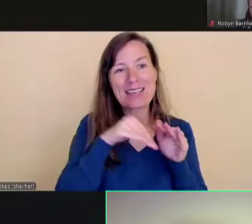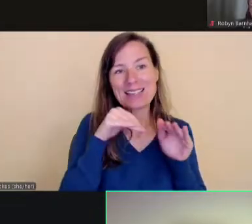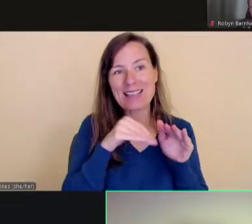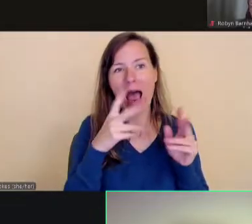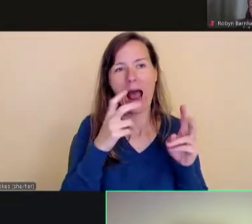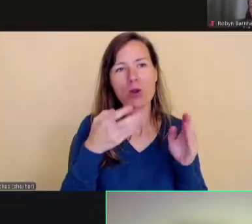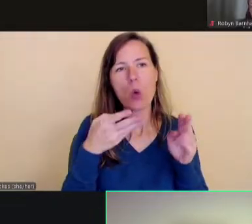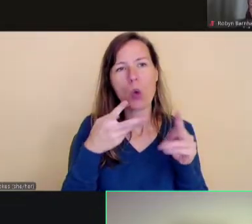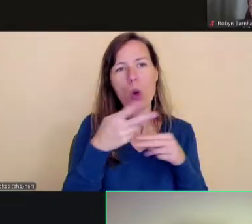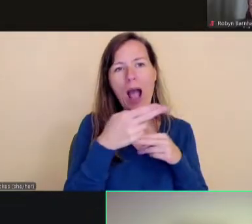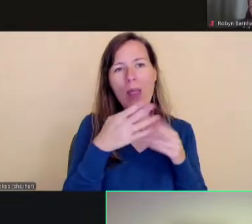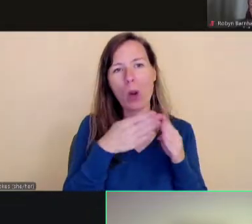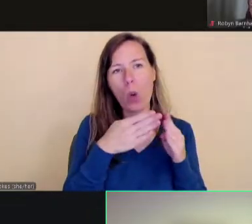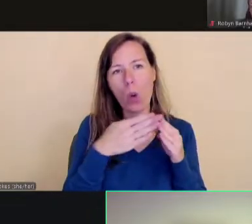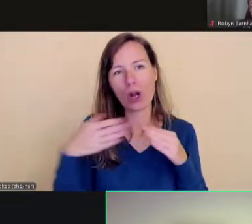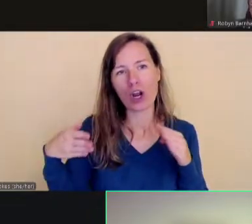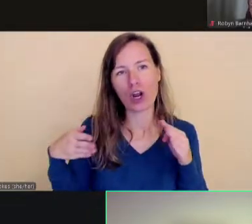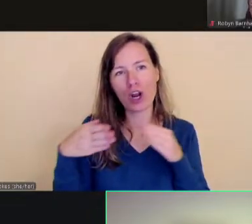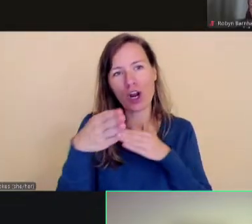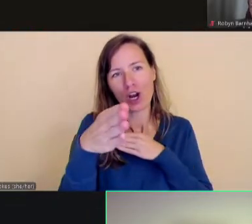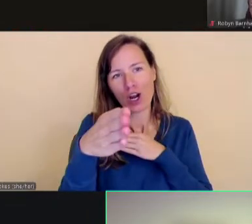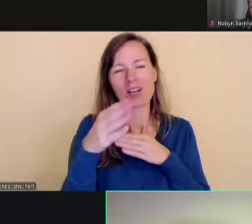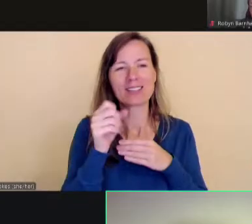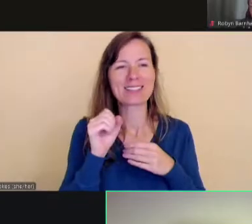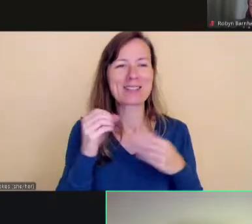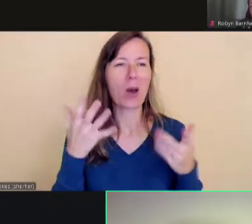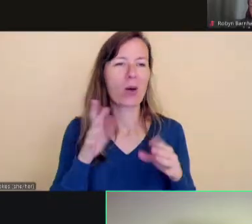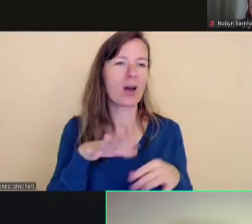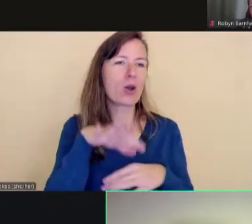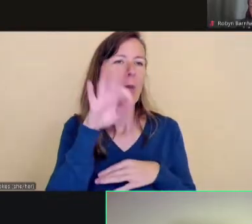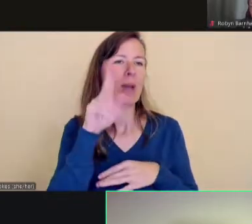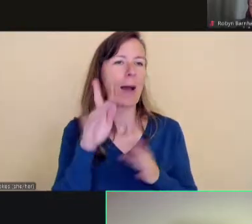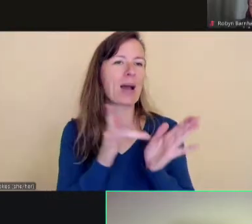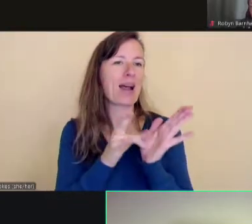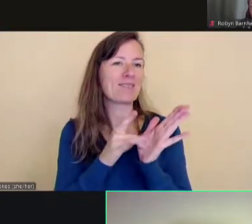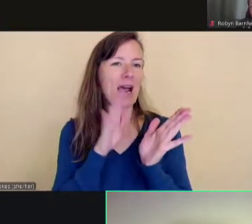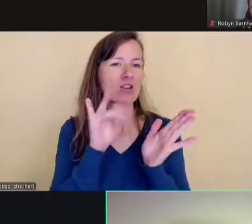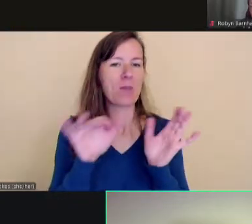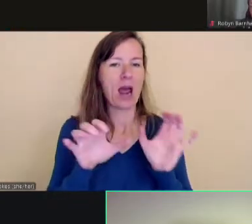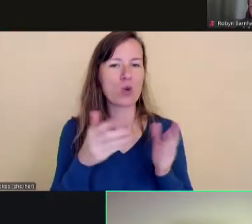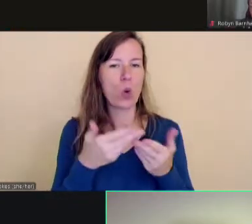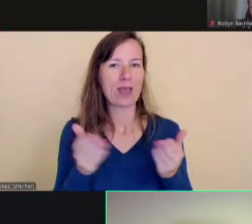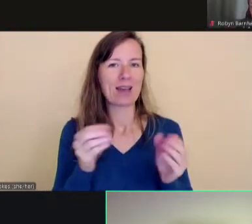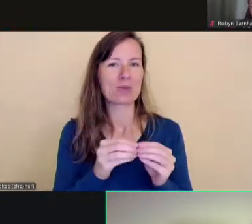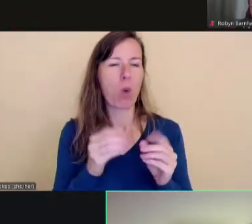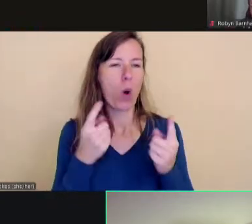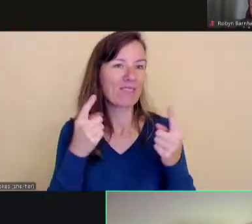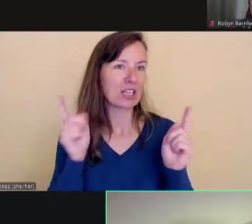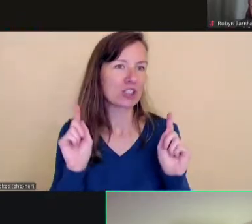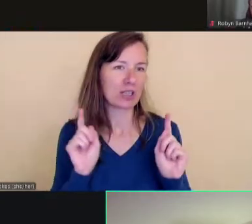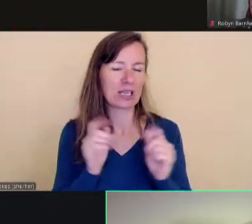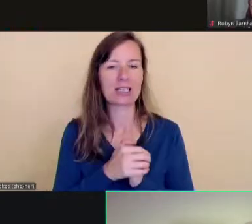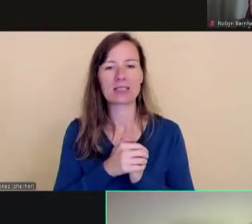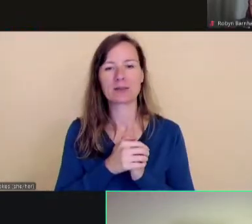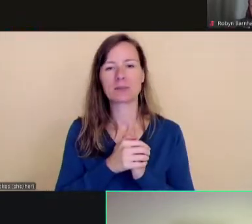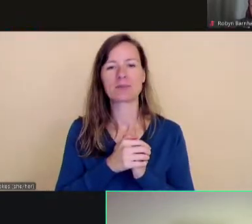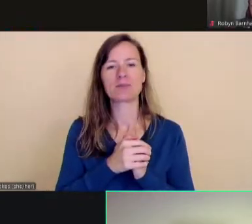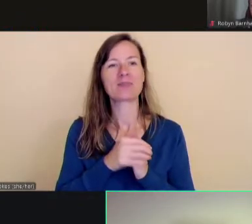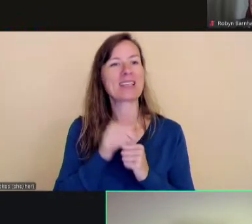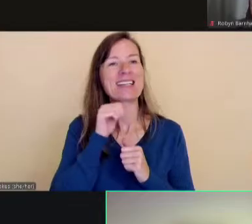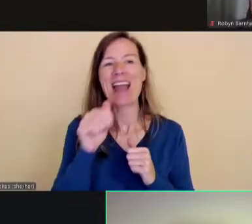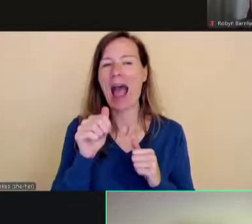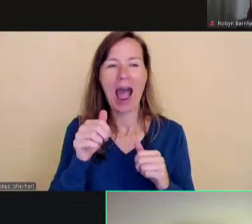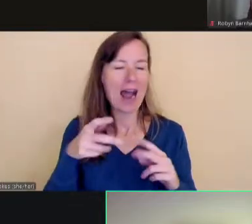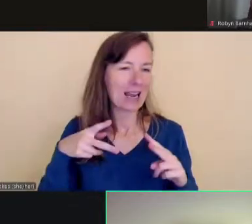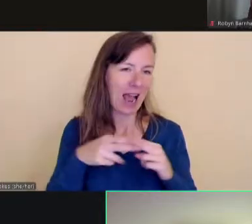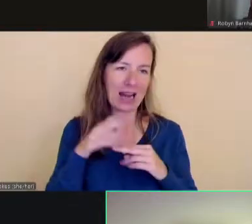you pick up a little bit of advantage by doing things more efficiently. Absolutely not cutting corners